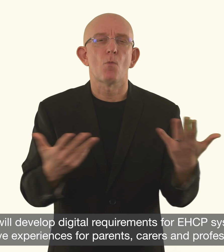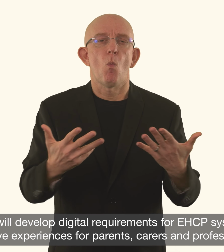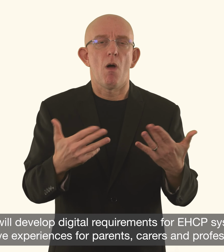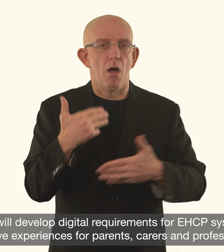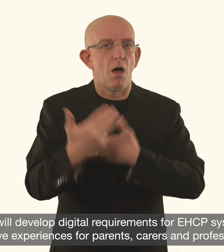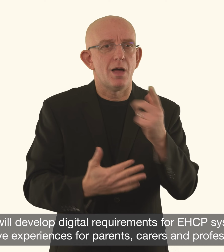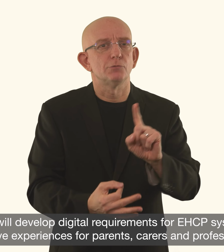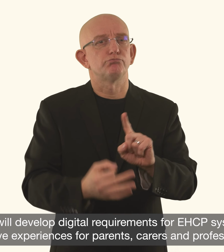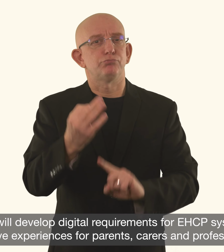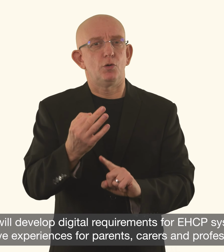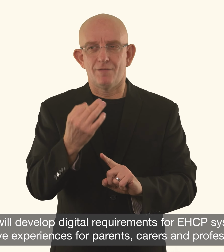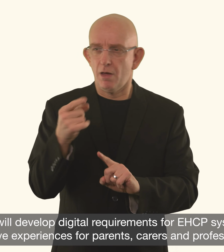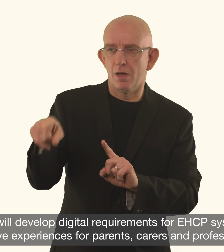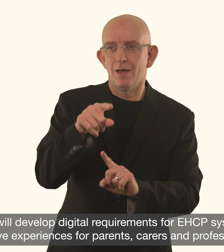parents, carers and professionals.